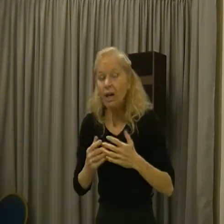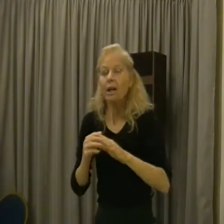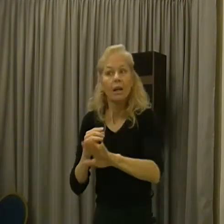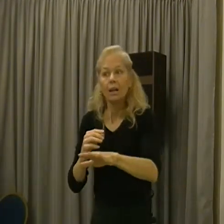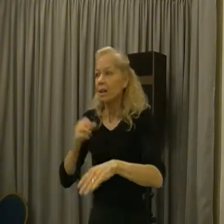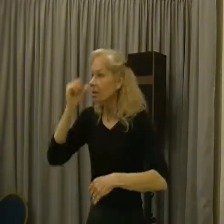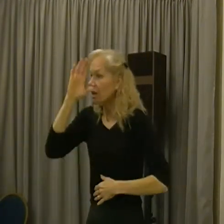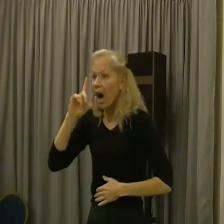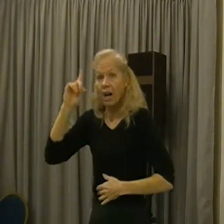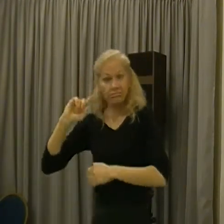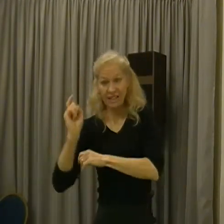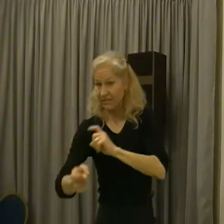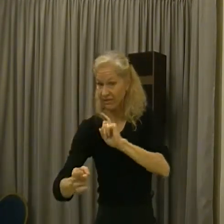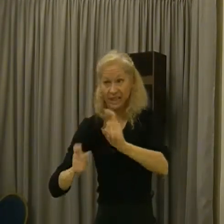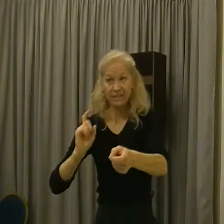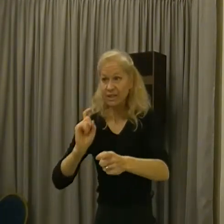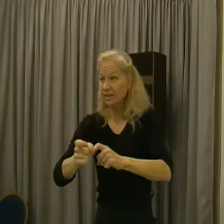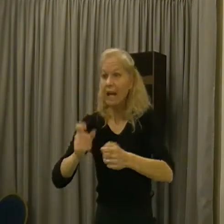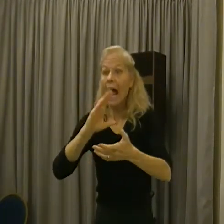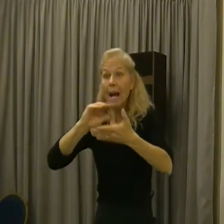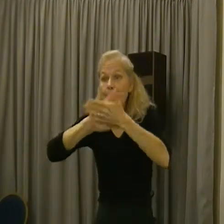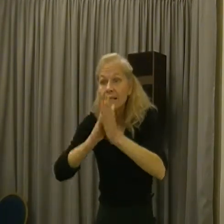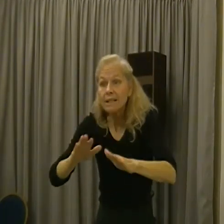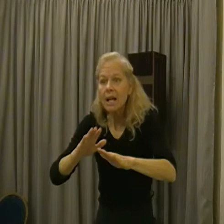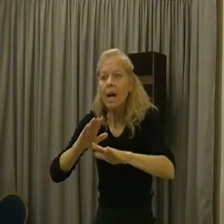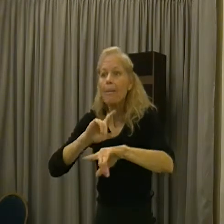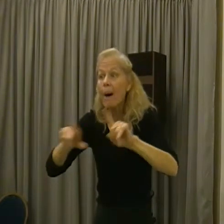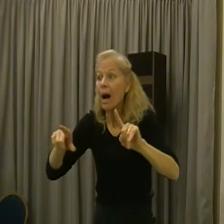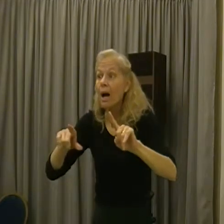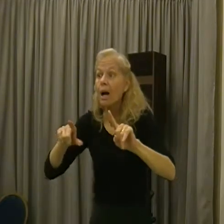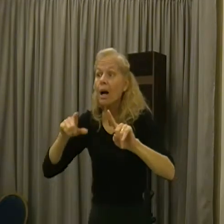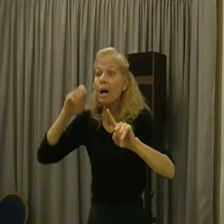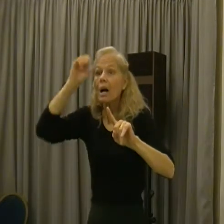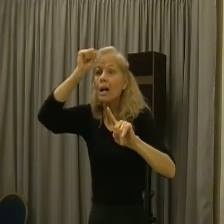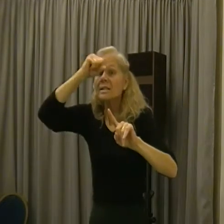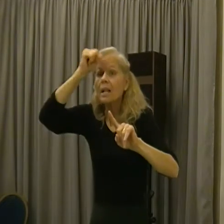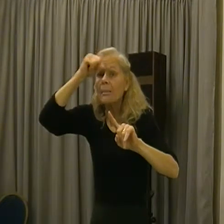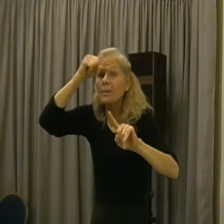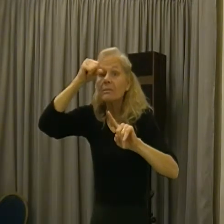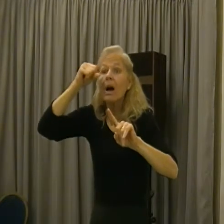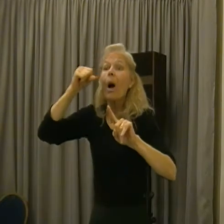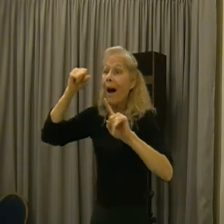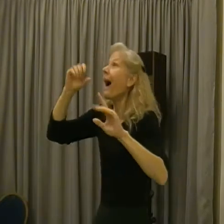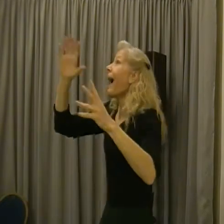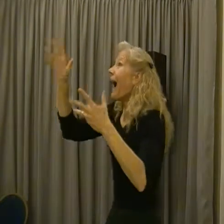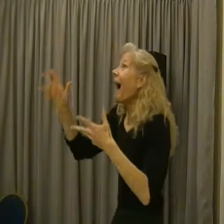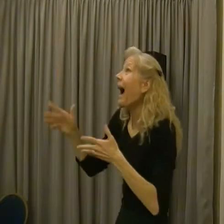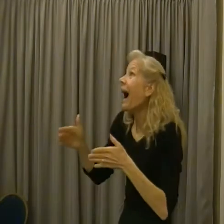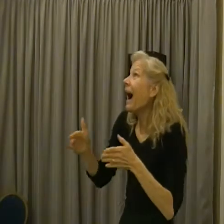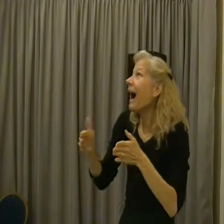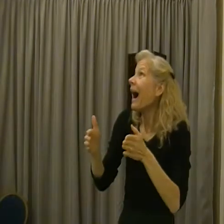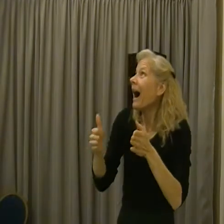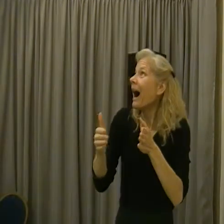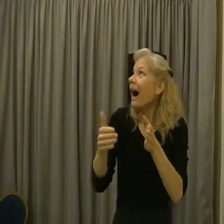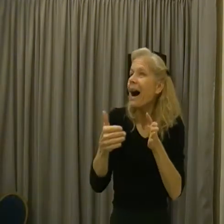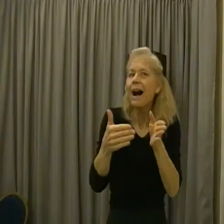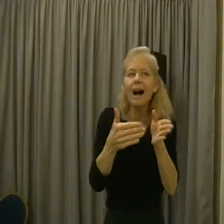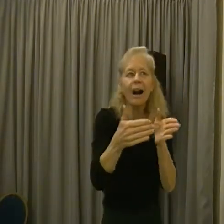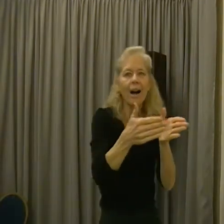no longer seeking to glorify God with that. He was doing what he wanted to do. And he married this woman and